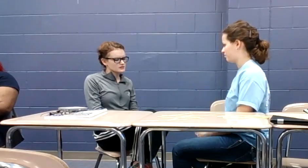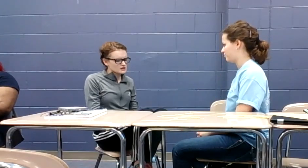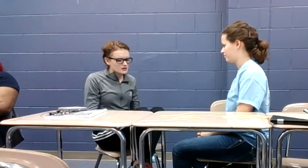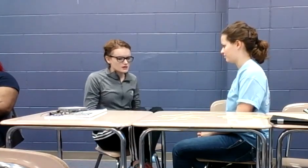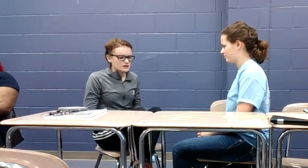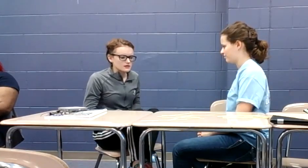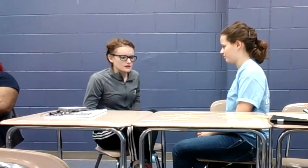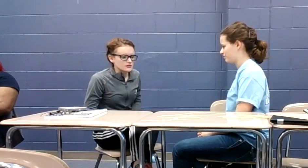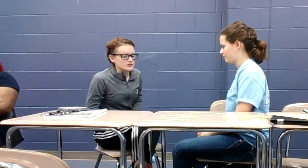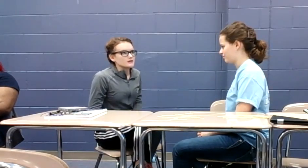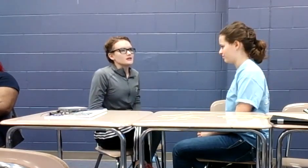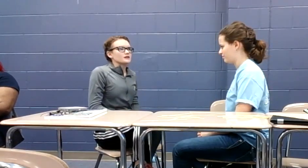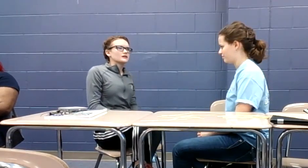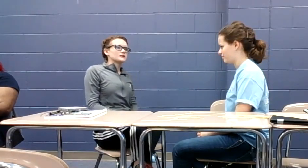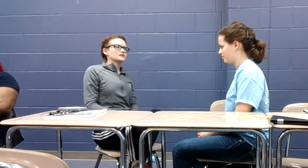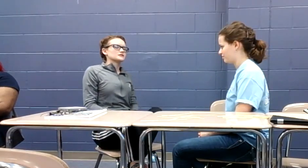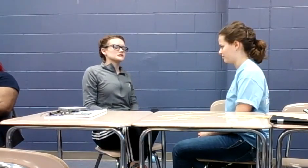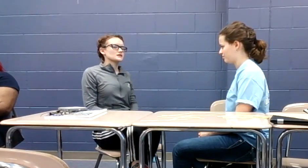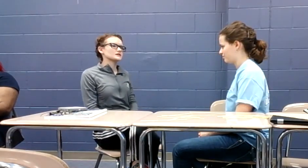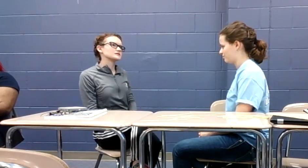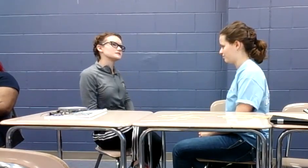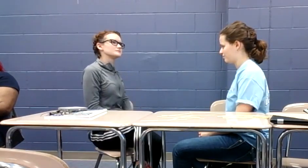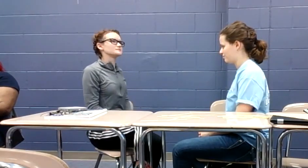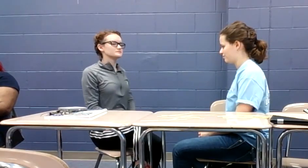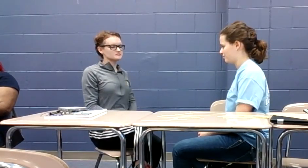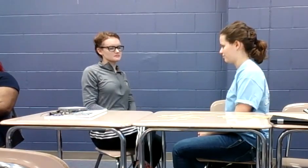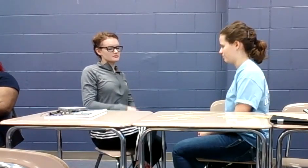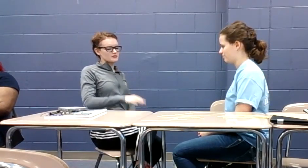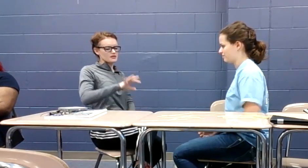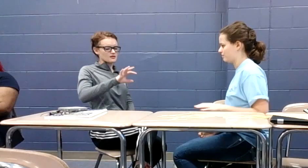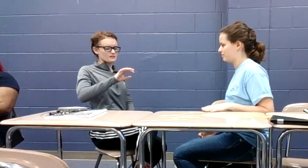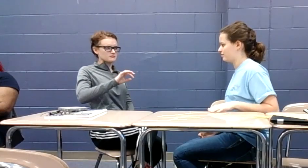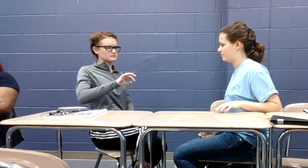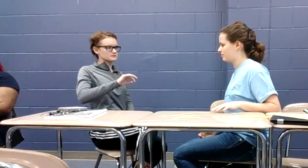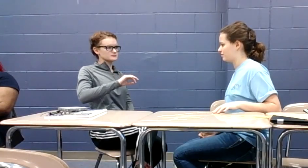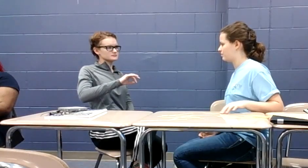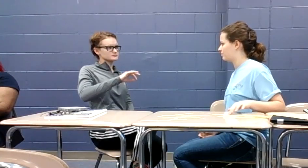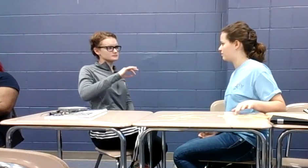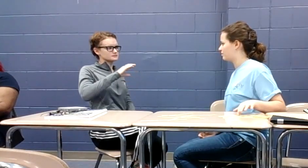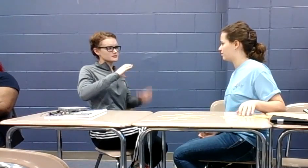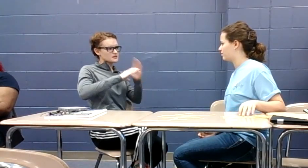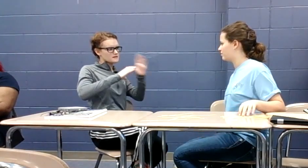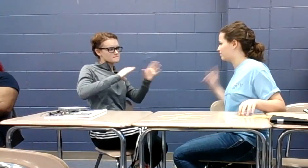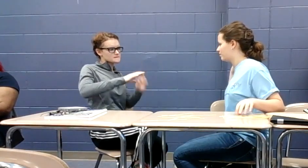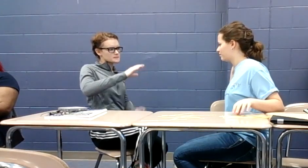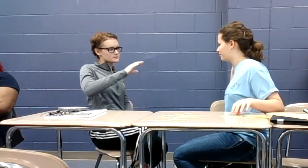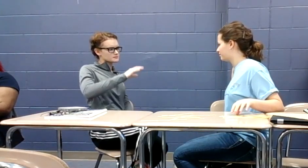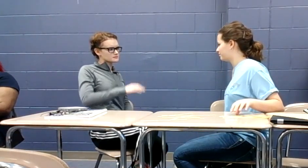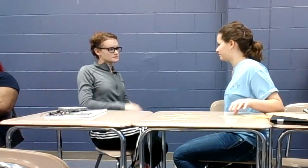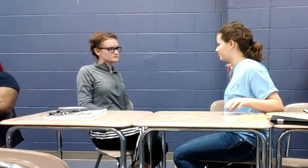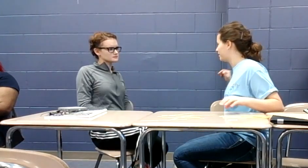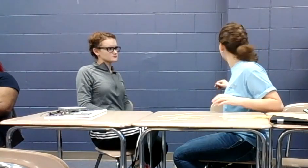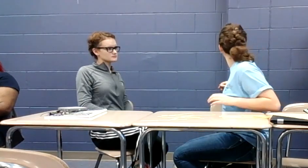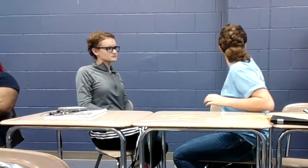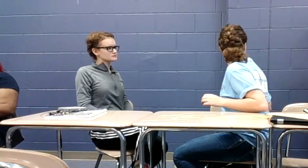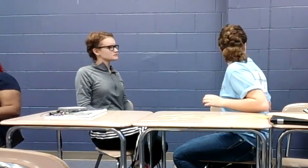elective courses for next year? Ask a student during the elective fair, which will take place today during all lectures. You can also pick up